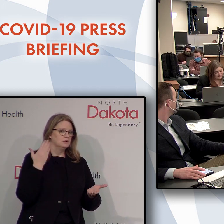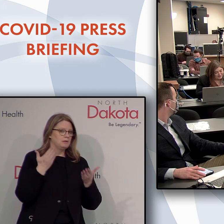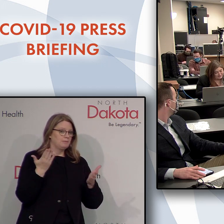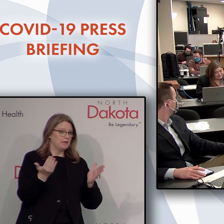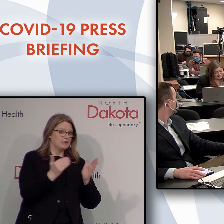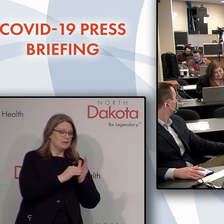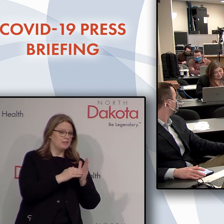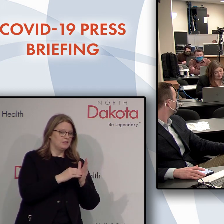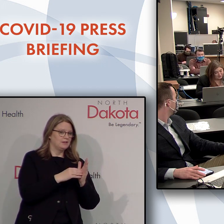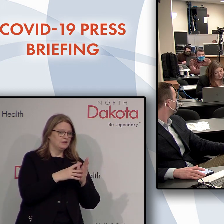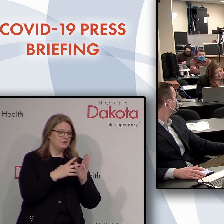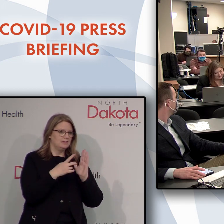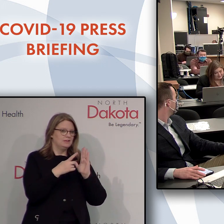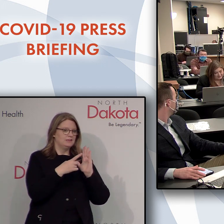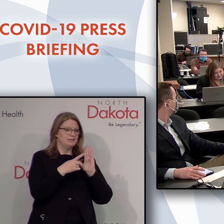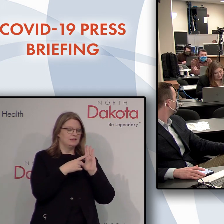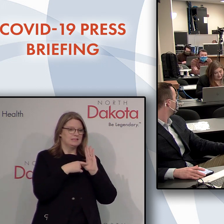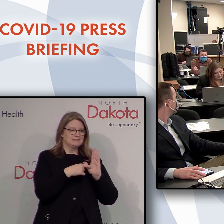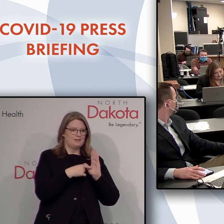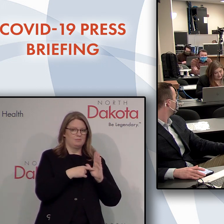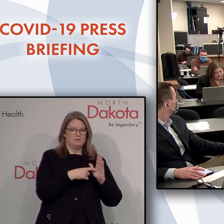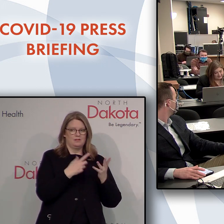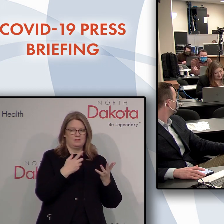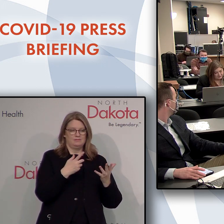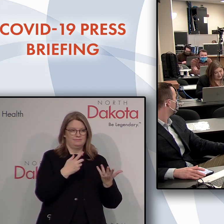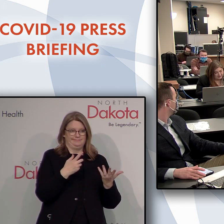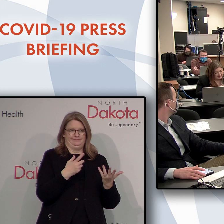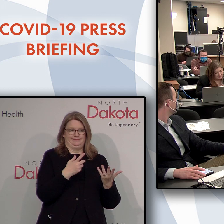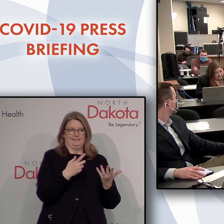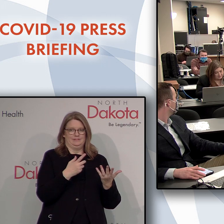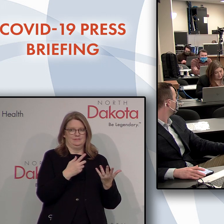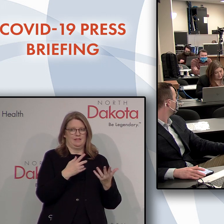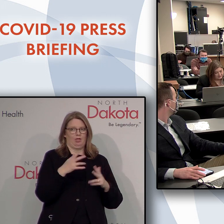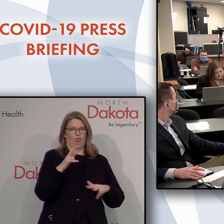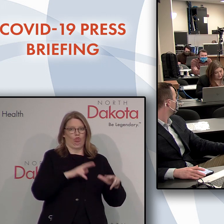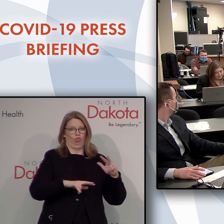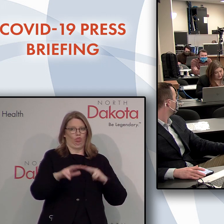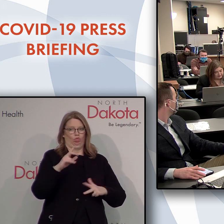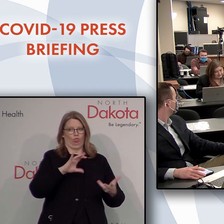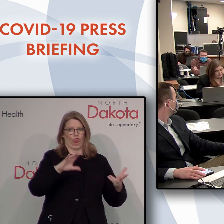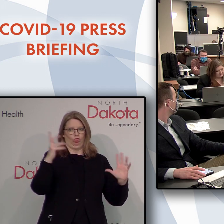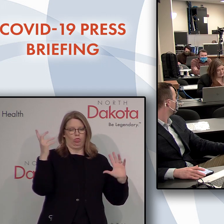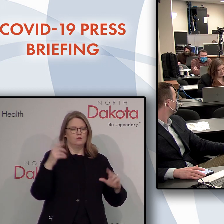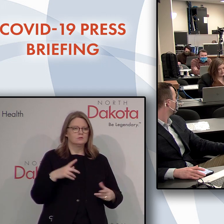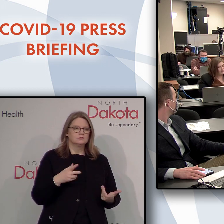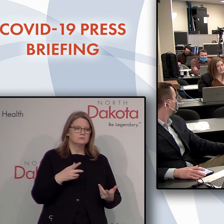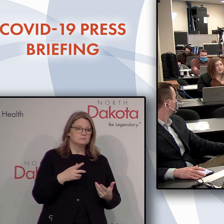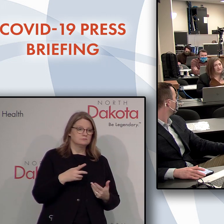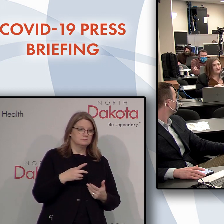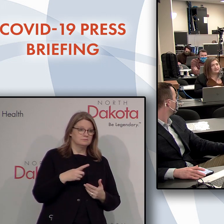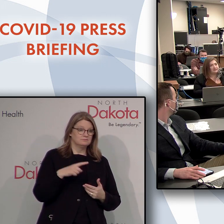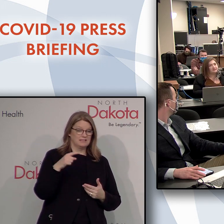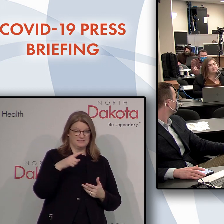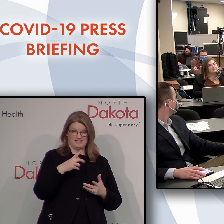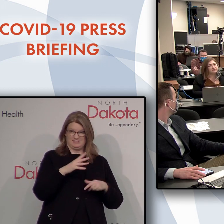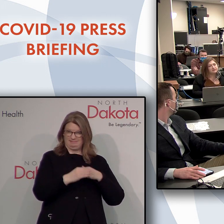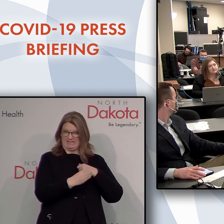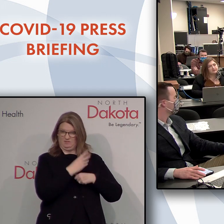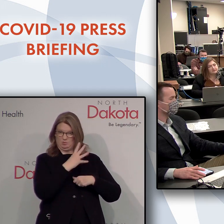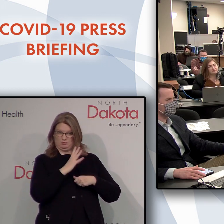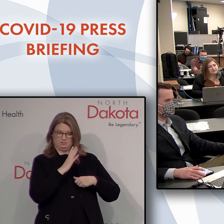example of incompetence, bumbling, or worse. Has this created any problems for us in distributing